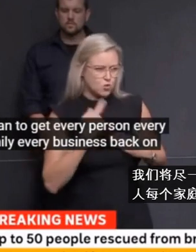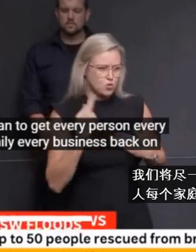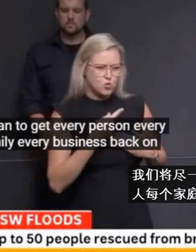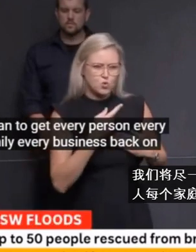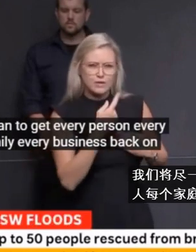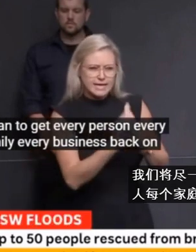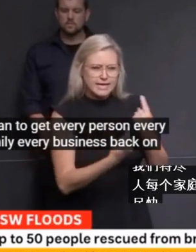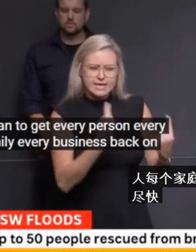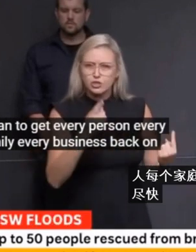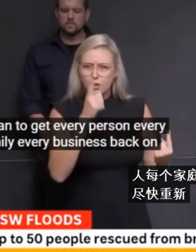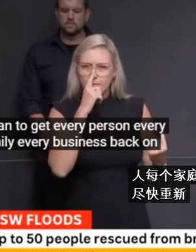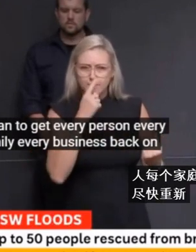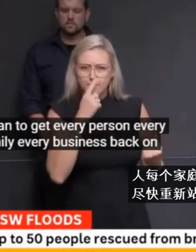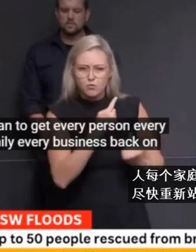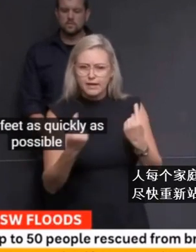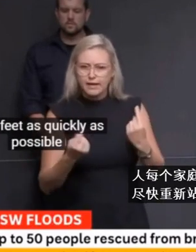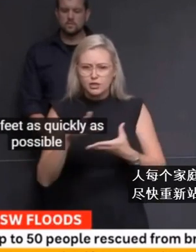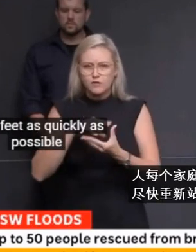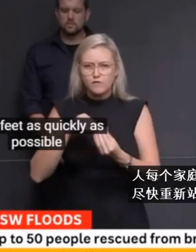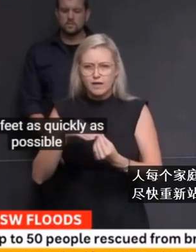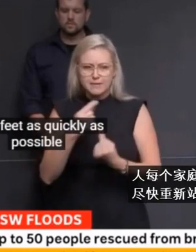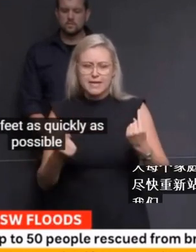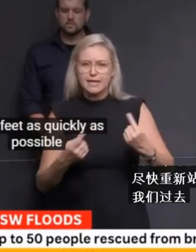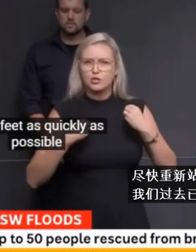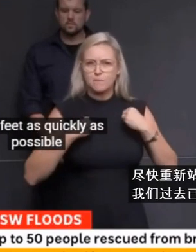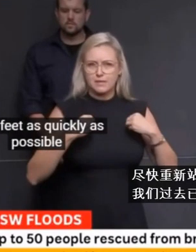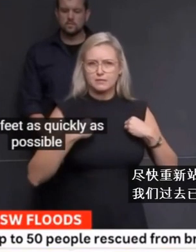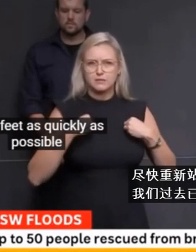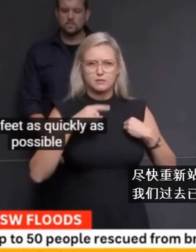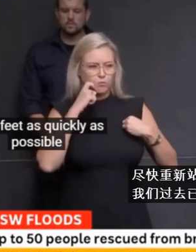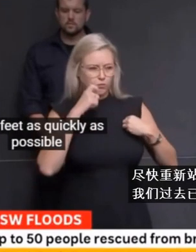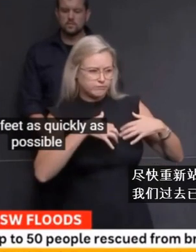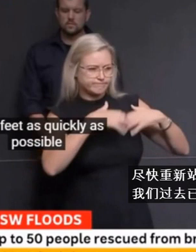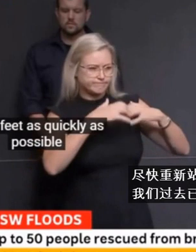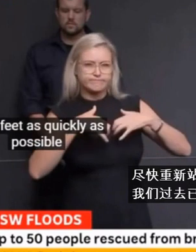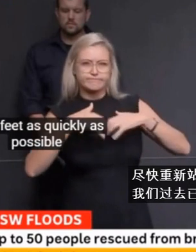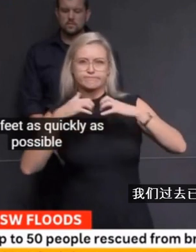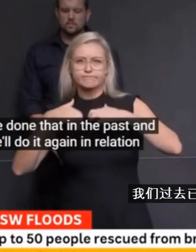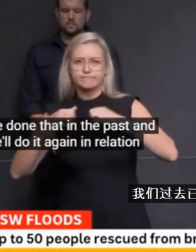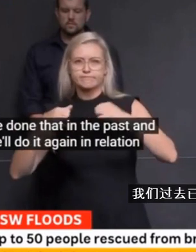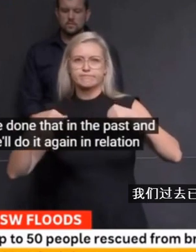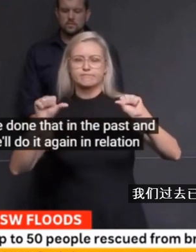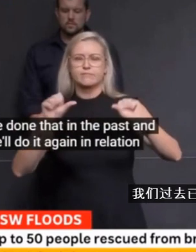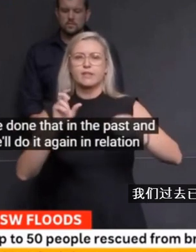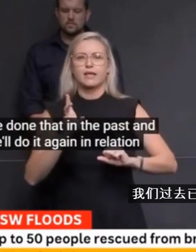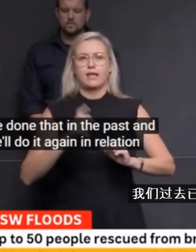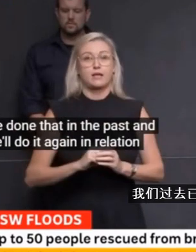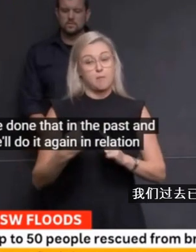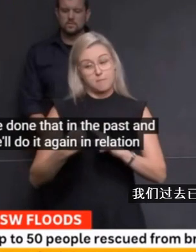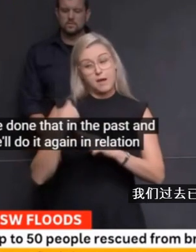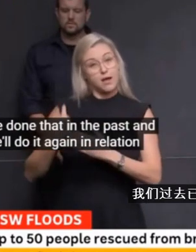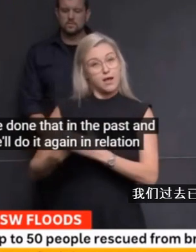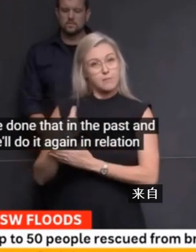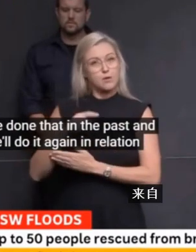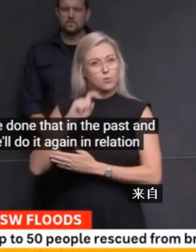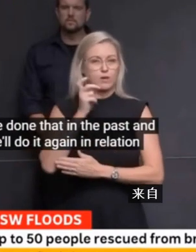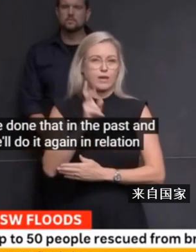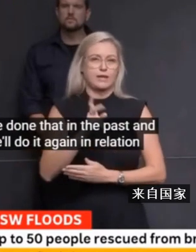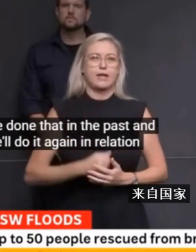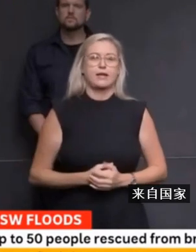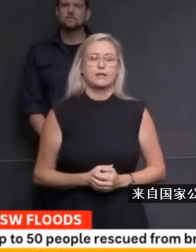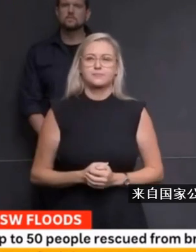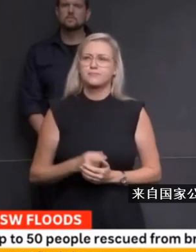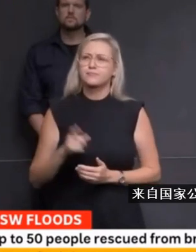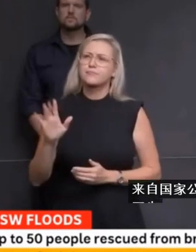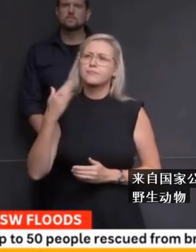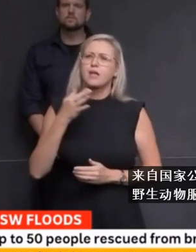every business back on their feet as quickly as possible. We've done that in the past and we'll do it again. In relation to the resourcing question